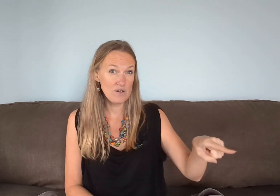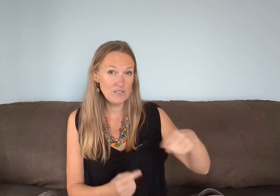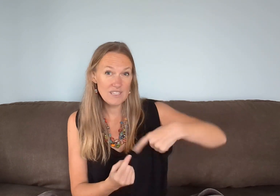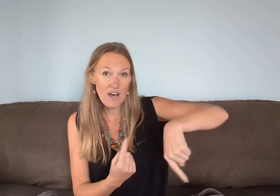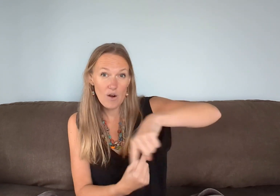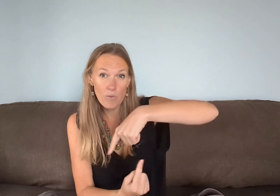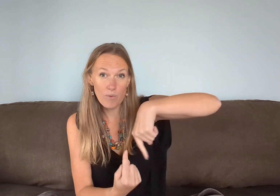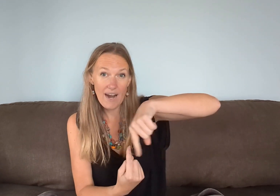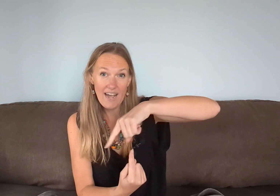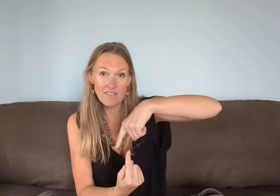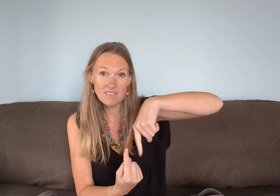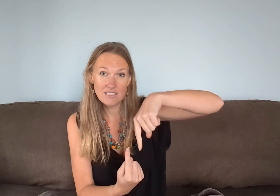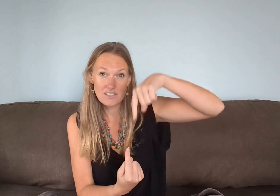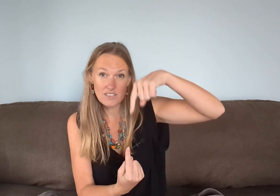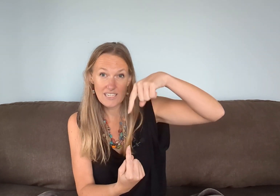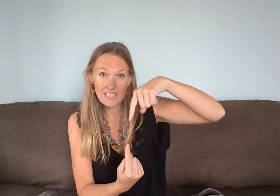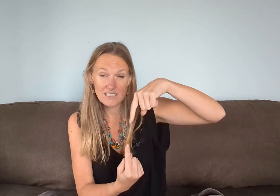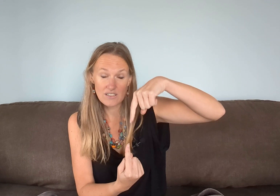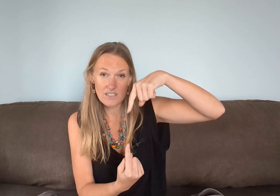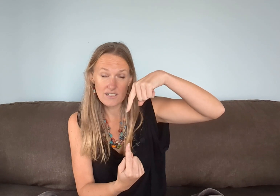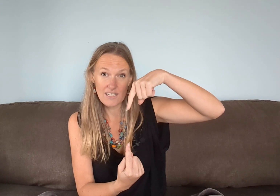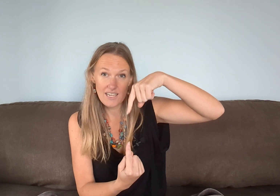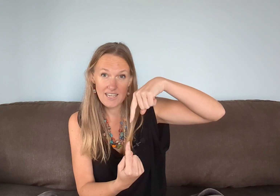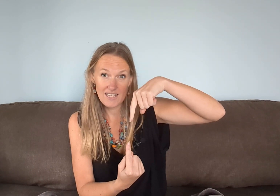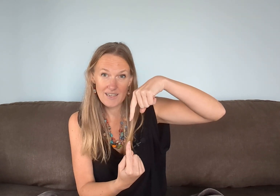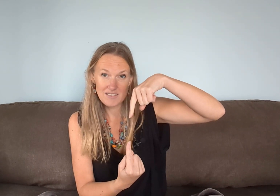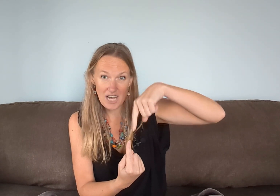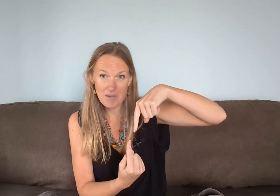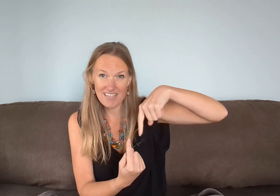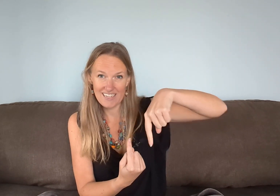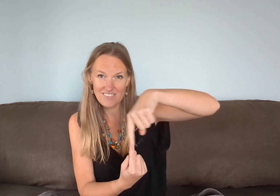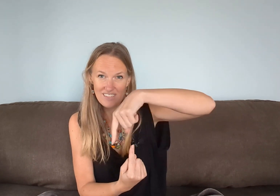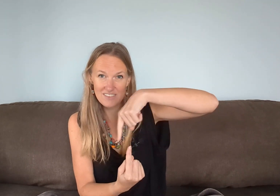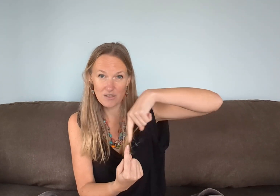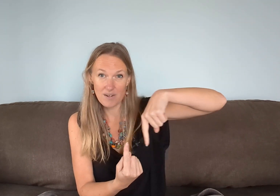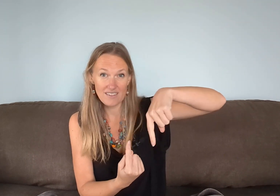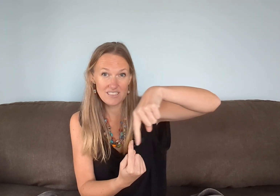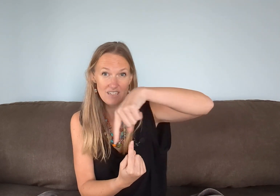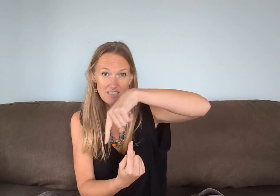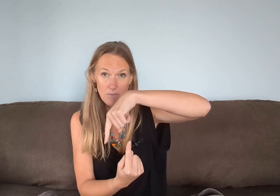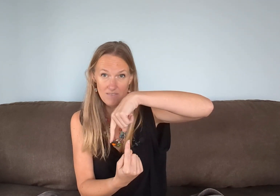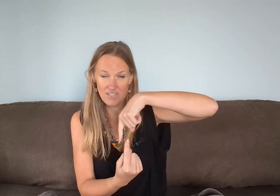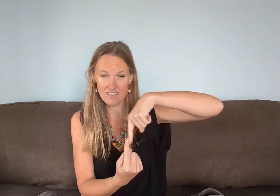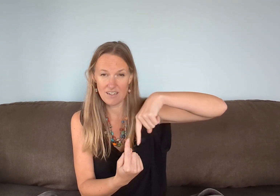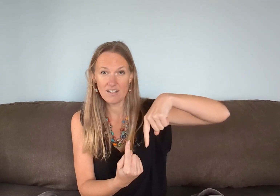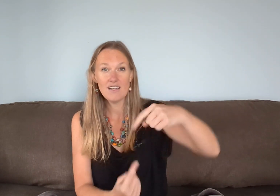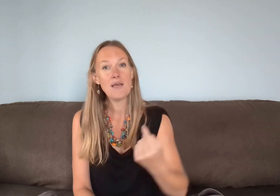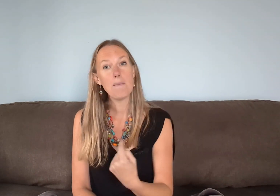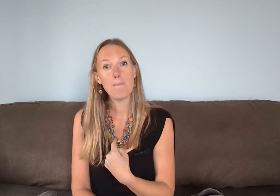those around. So your index or your dominant index finger goes around your non-dominant finger there.